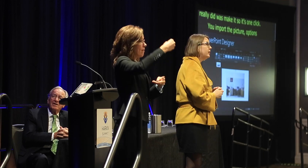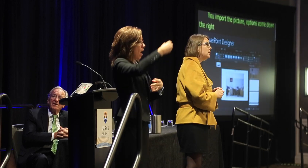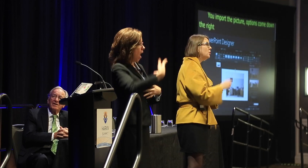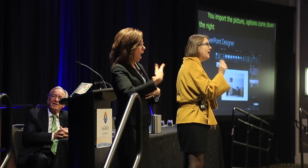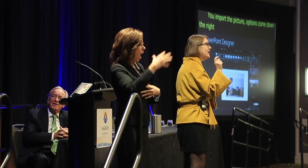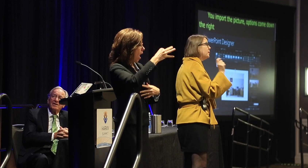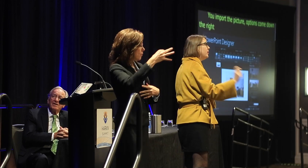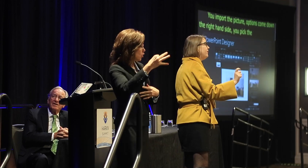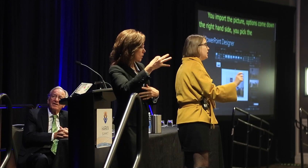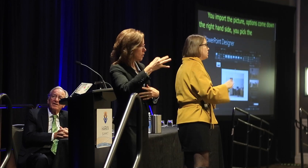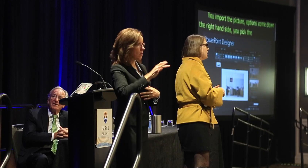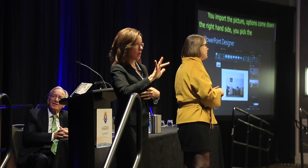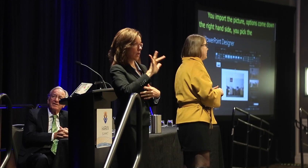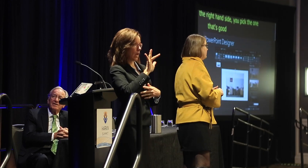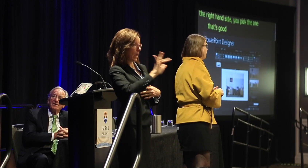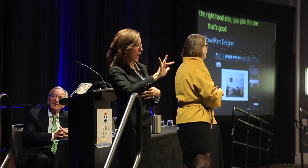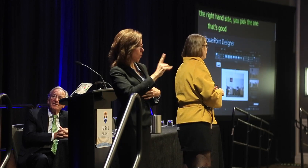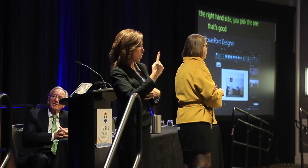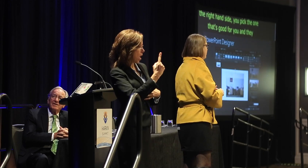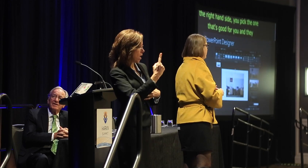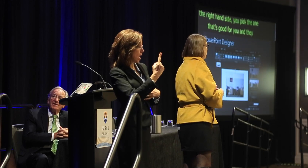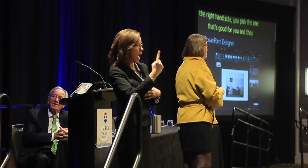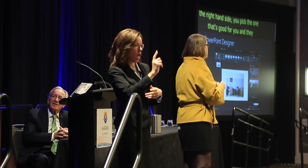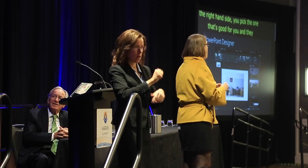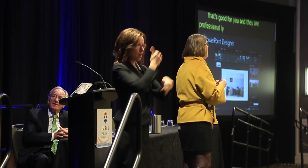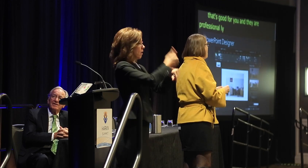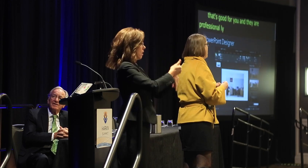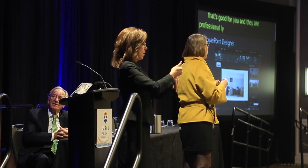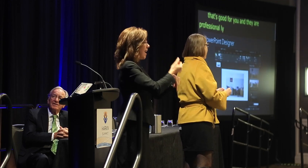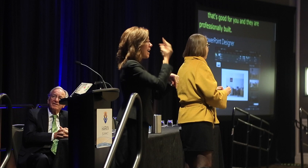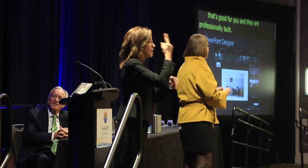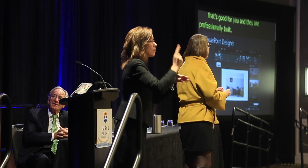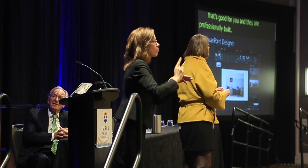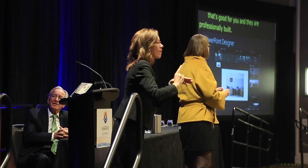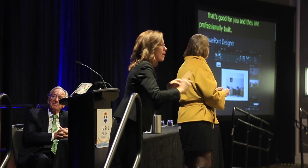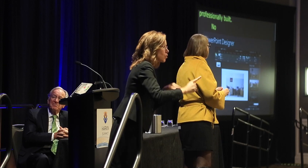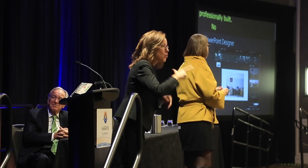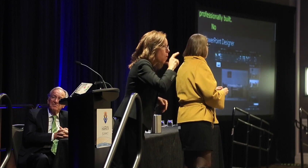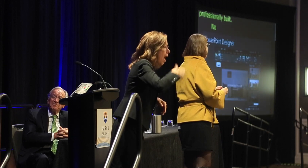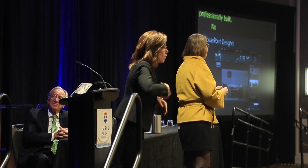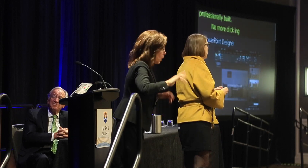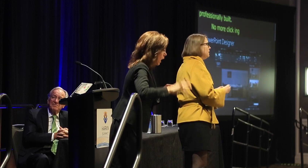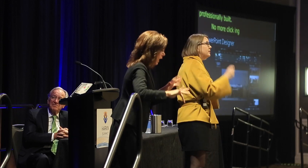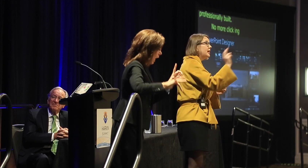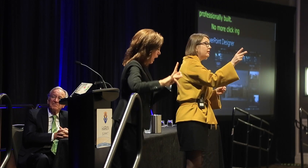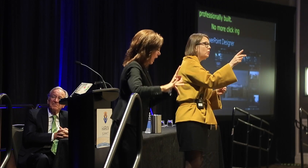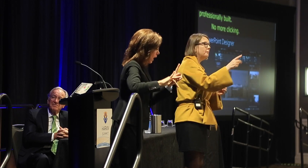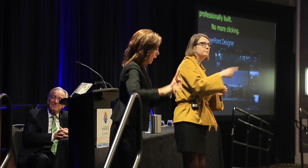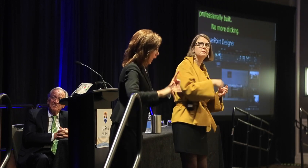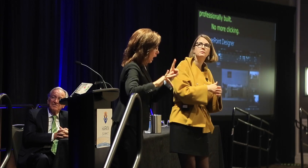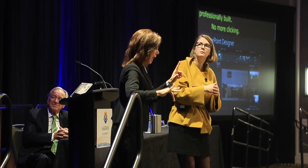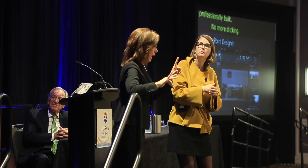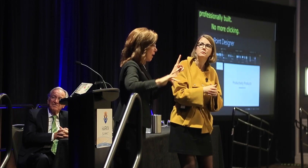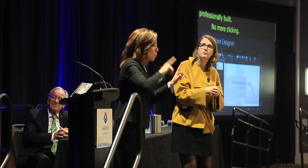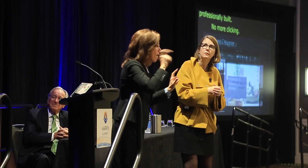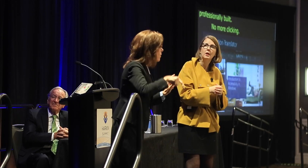one that's good for you, and they are professionally built. No more clicking. Right? The next